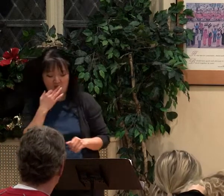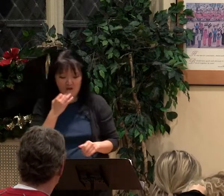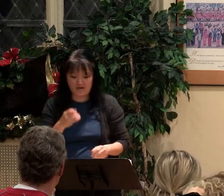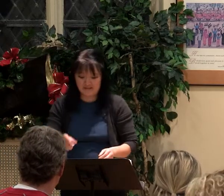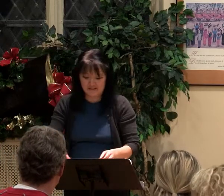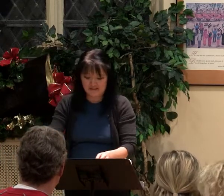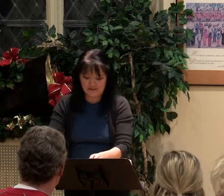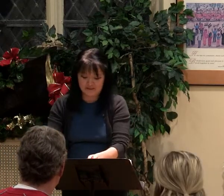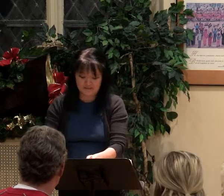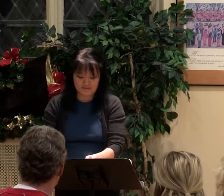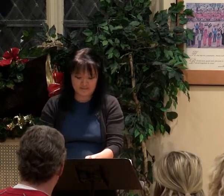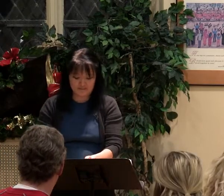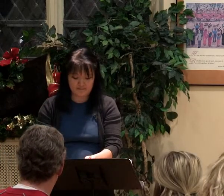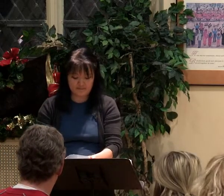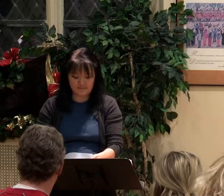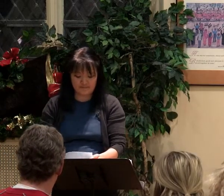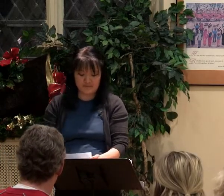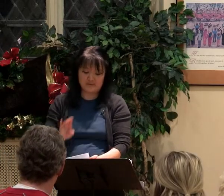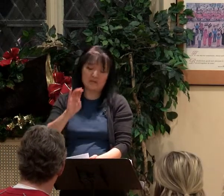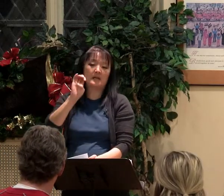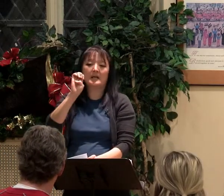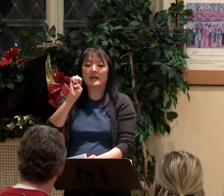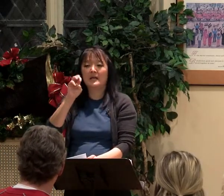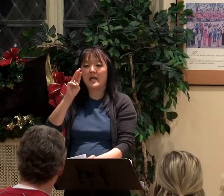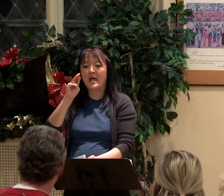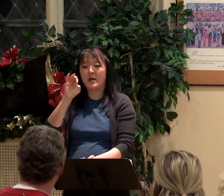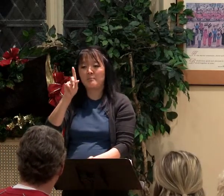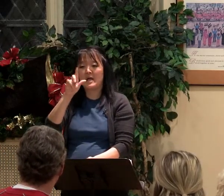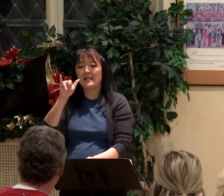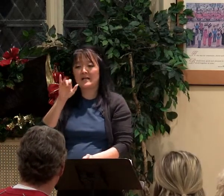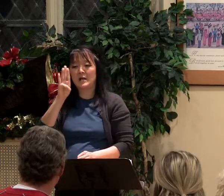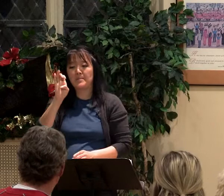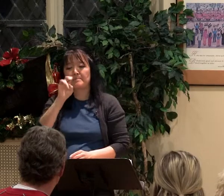Our next poet is sophomore Emily Bennett.